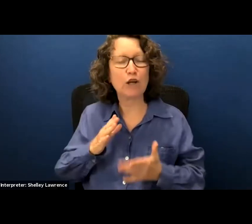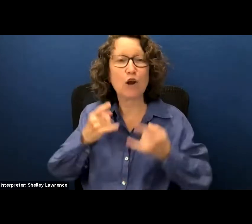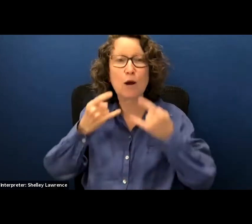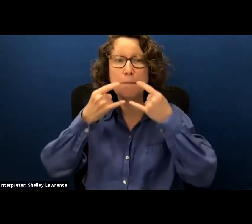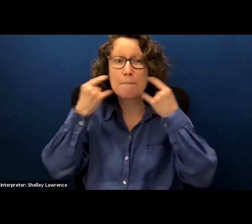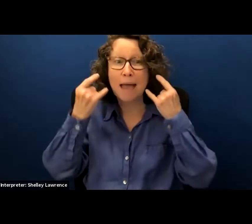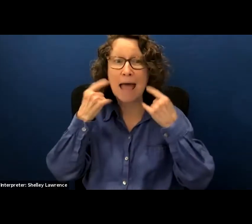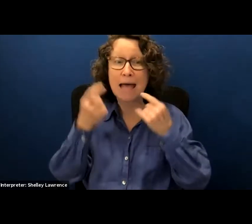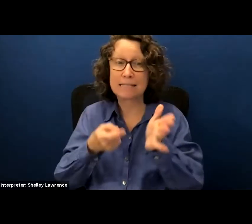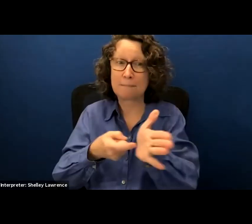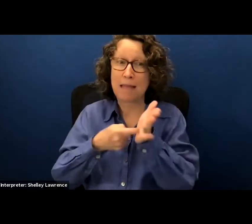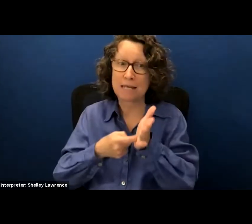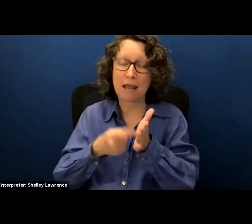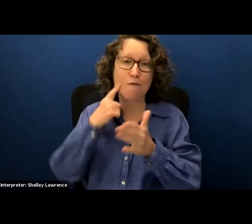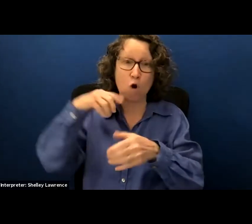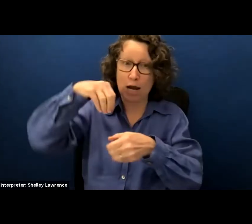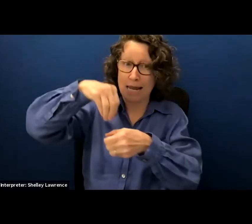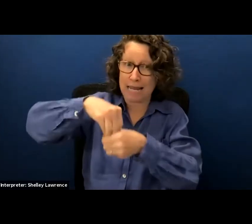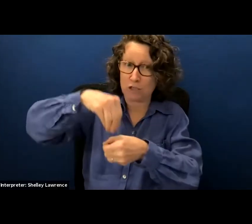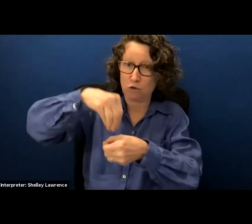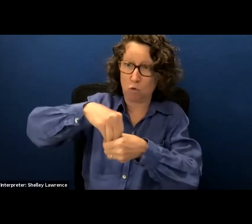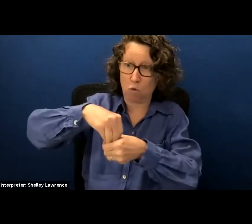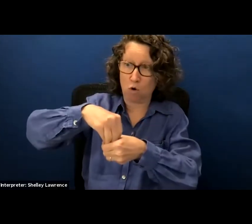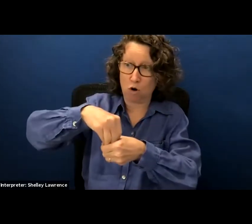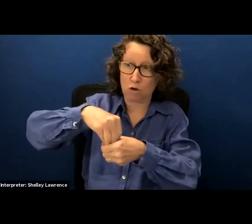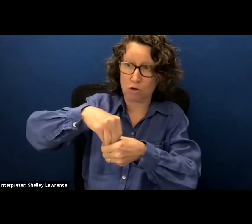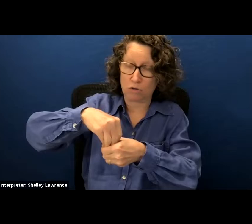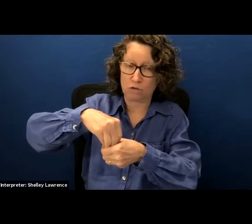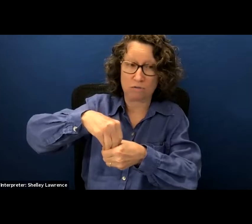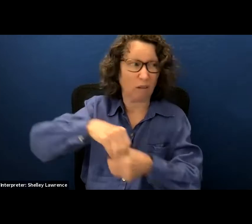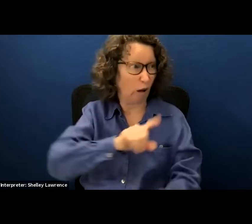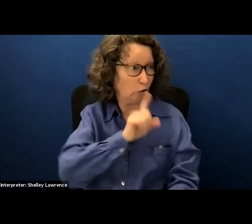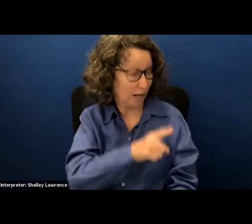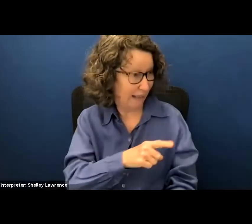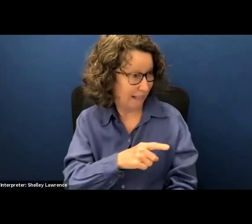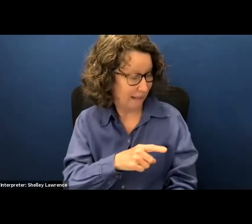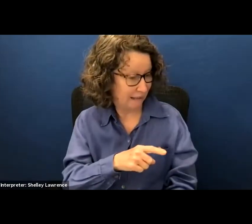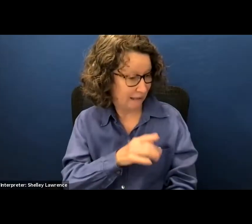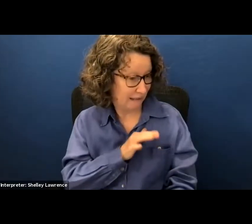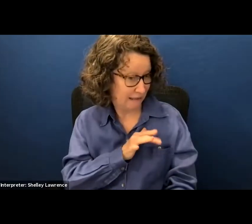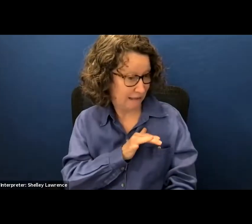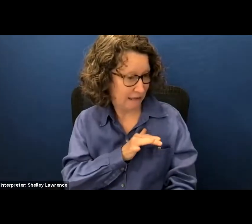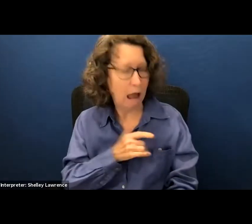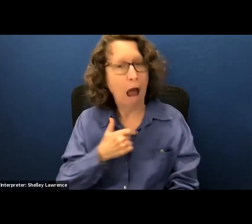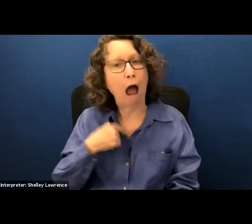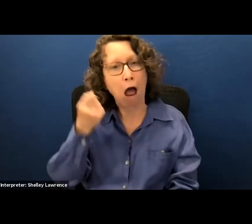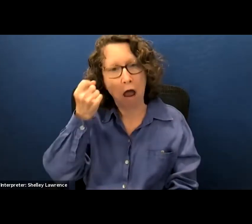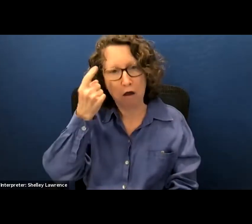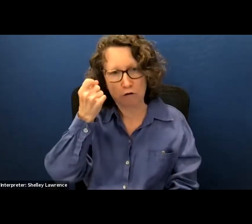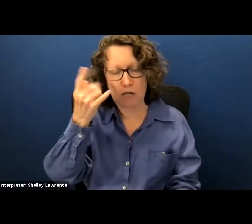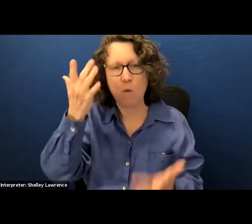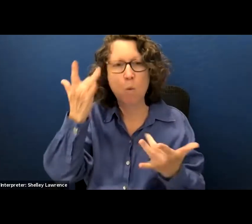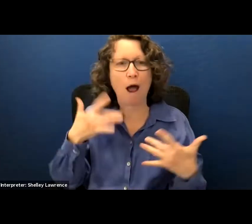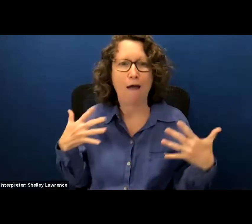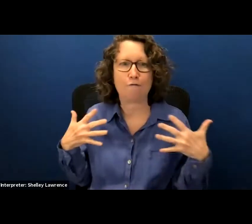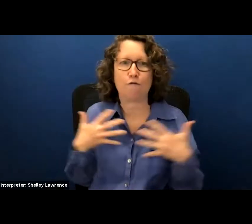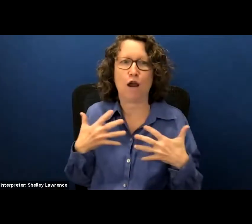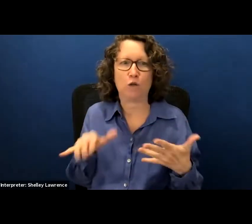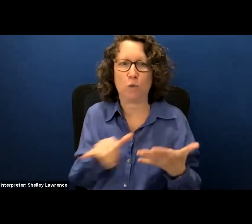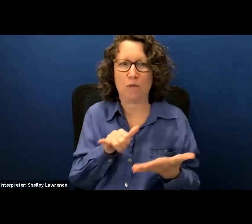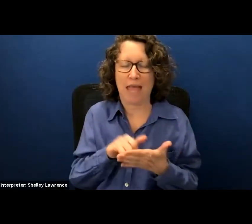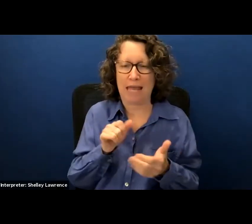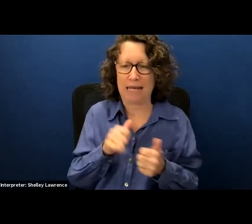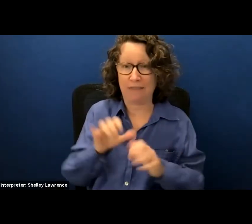mask mandate for indoors, which is like, wow, are you kidding me? Now, I can understand why you'd be afraid to do that in